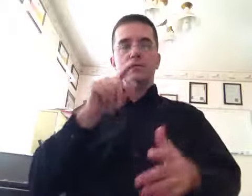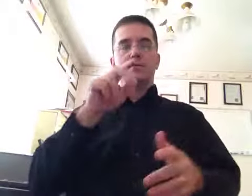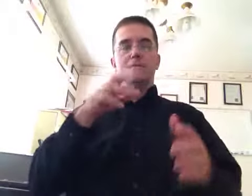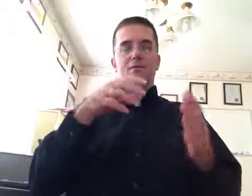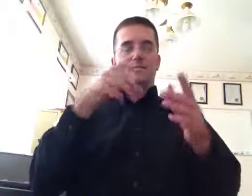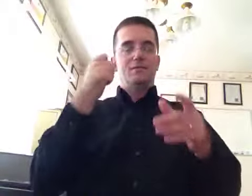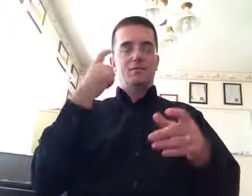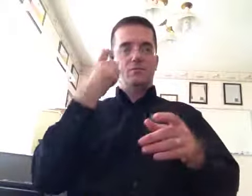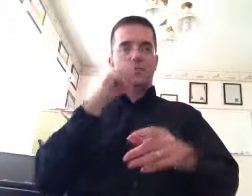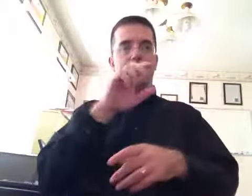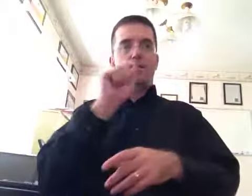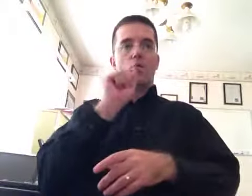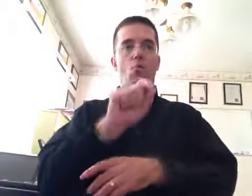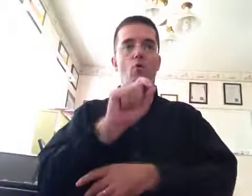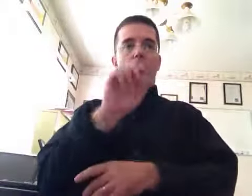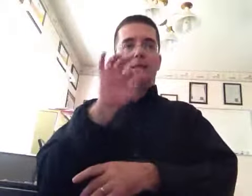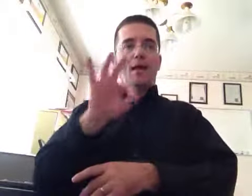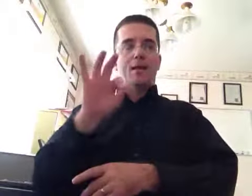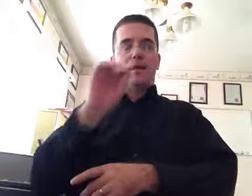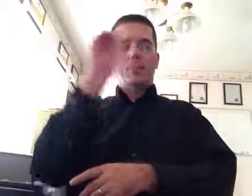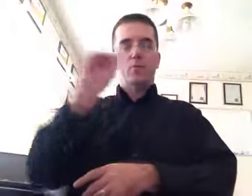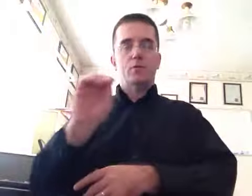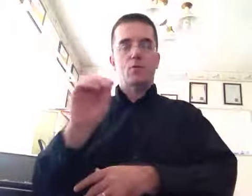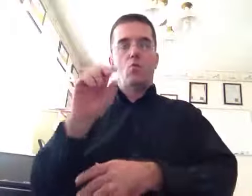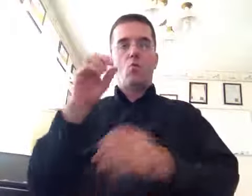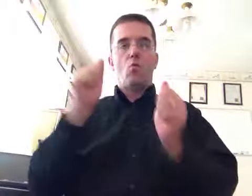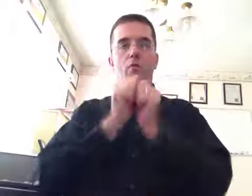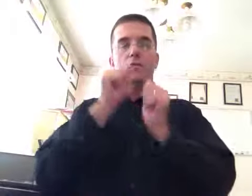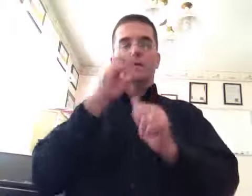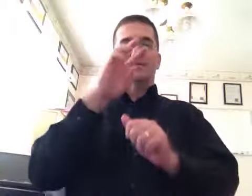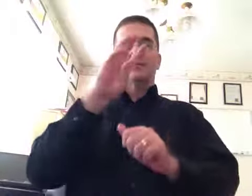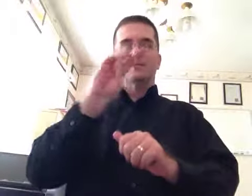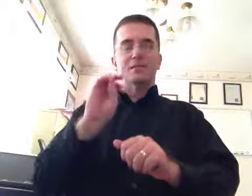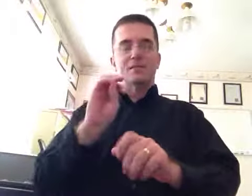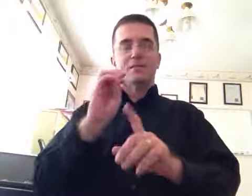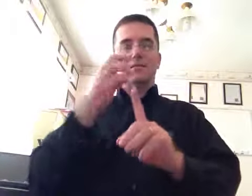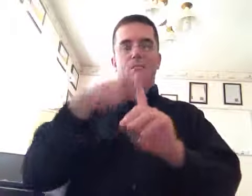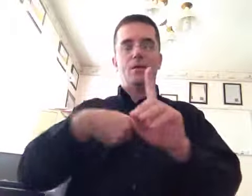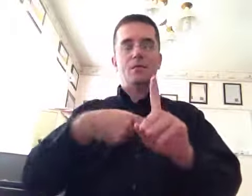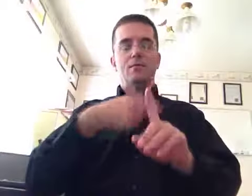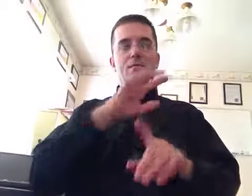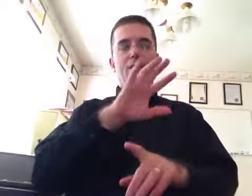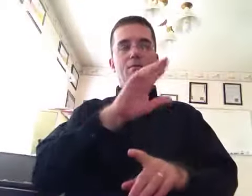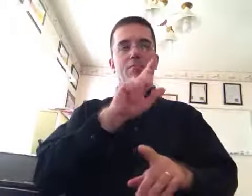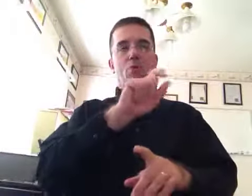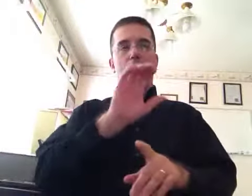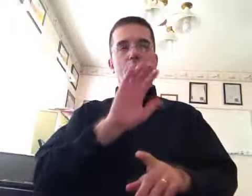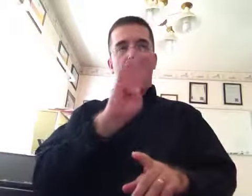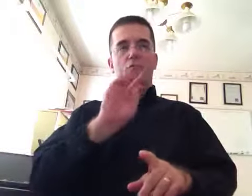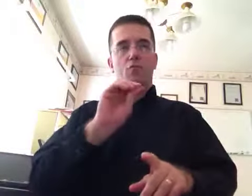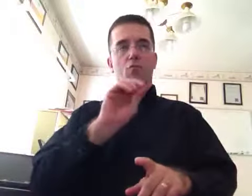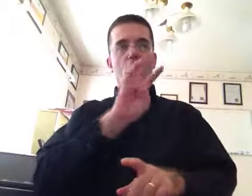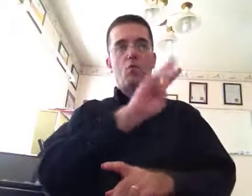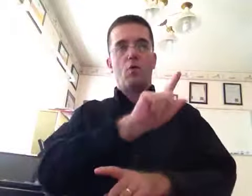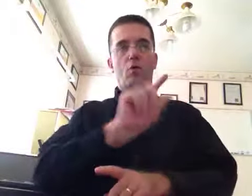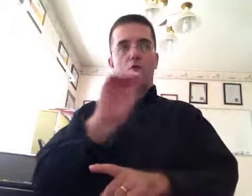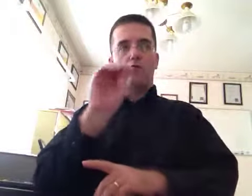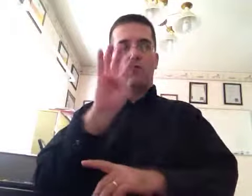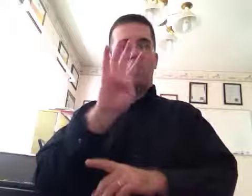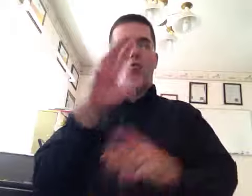interest with 60 payments. The $6,000 balance is around $104 a month payment, and the $2,000